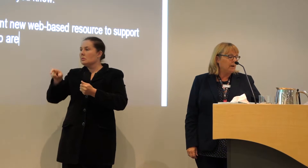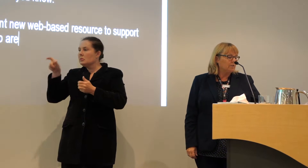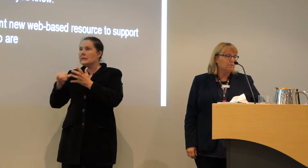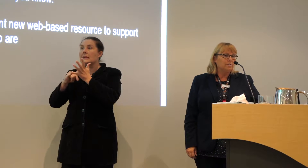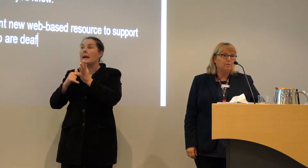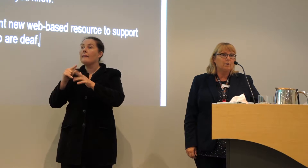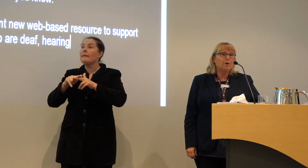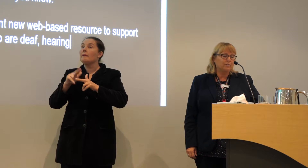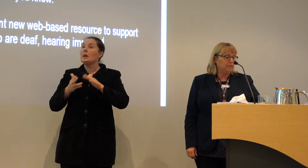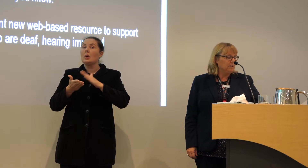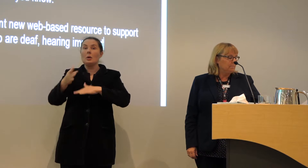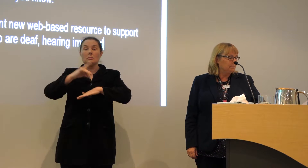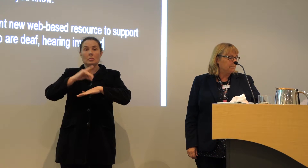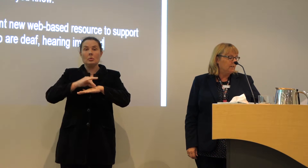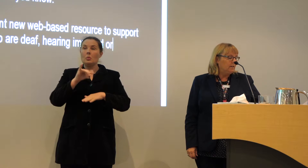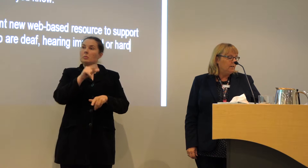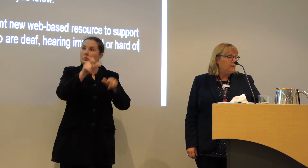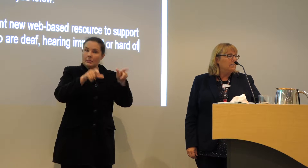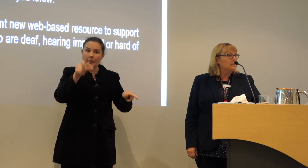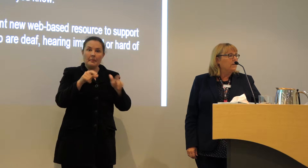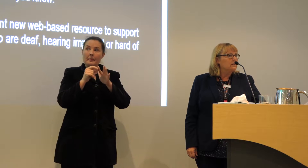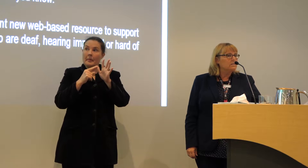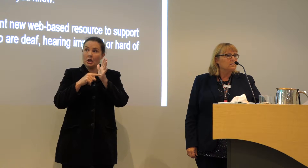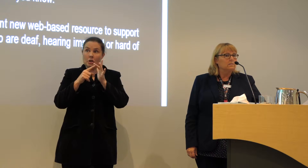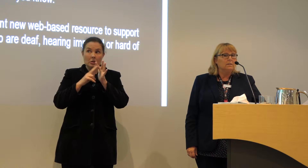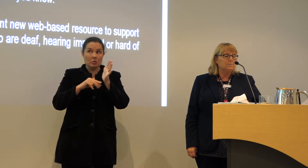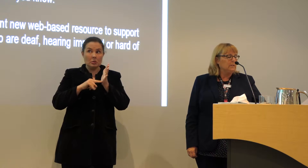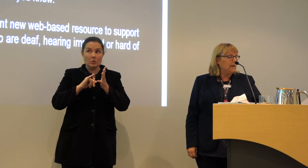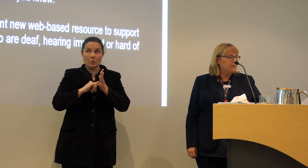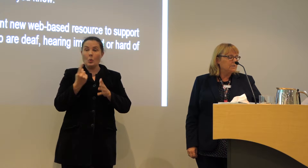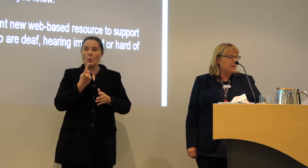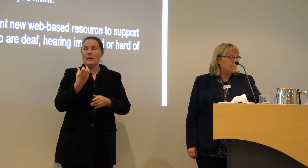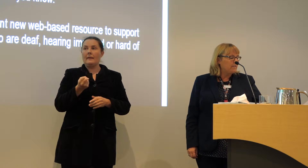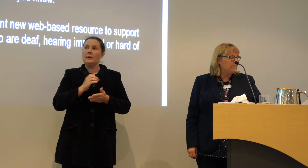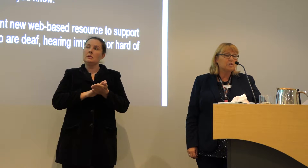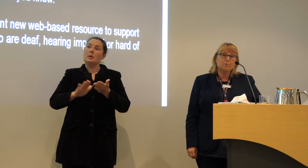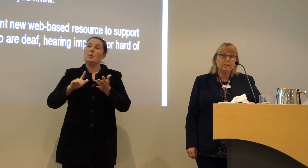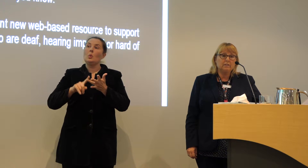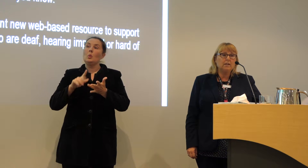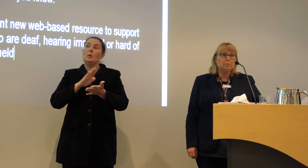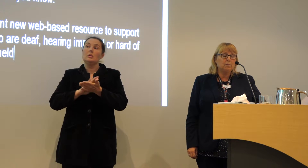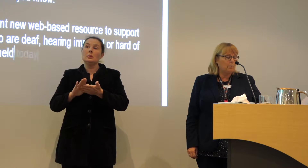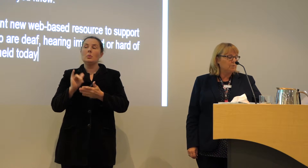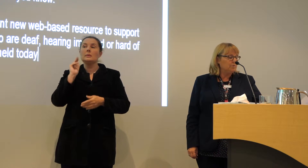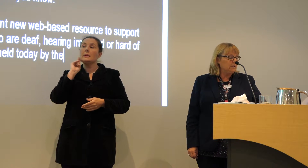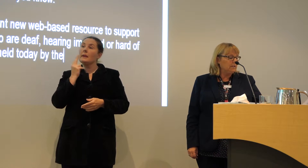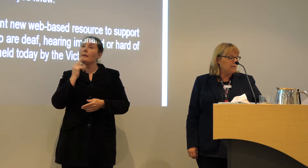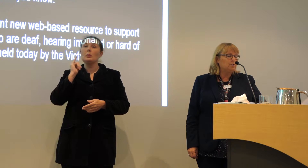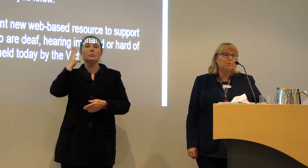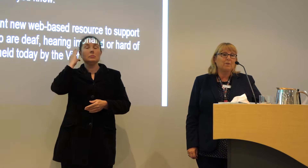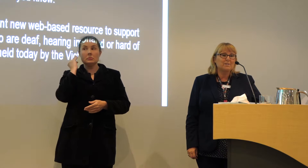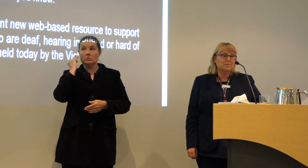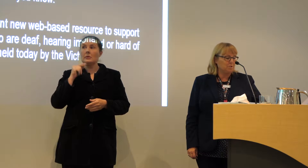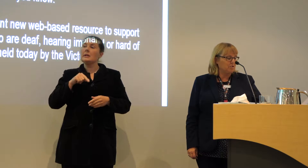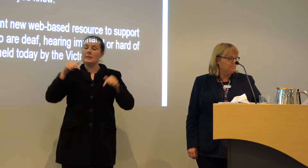hearing impaired, or hard of hearing. This event is being held today by the Victorian Equal Opportunity